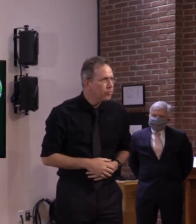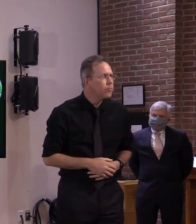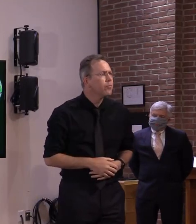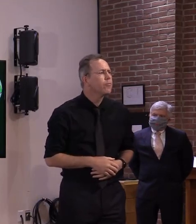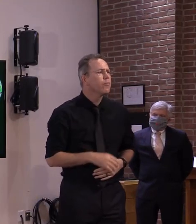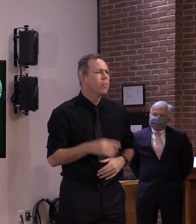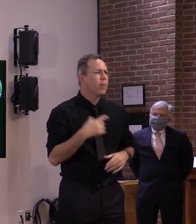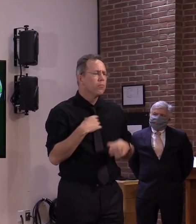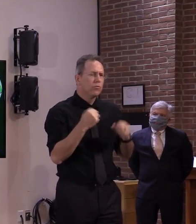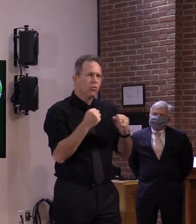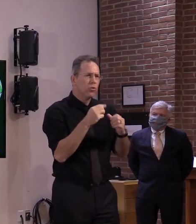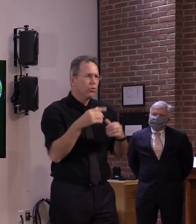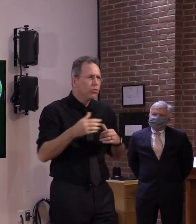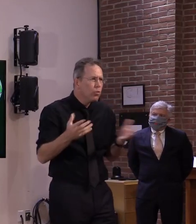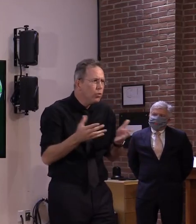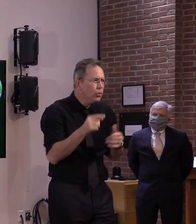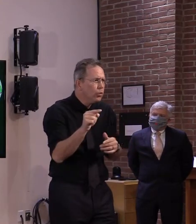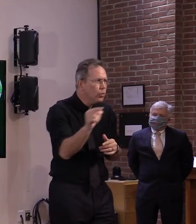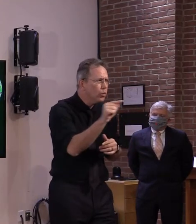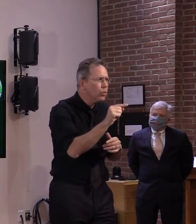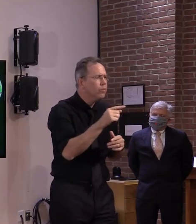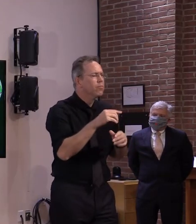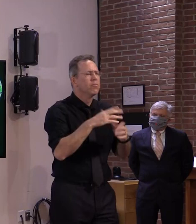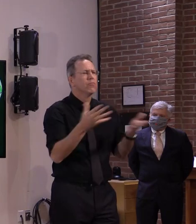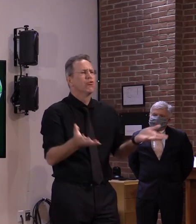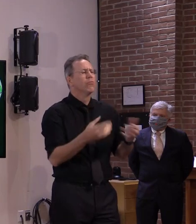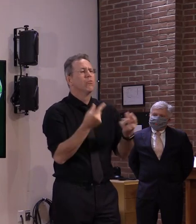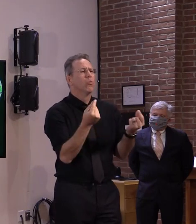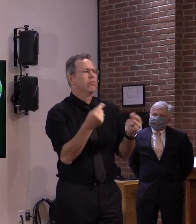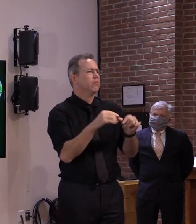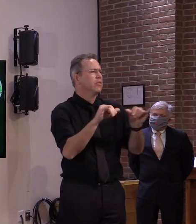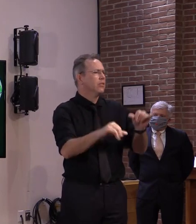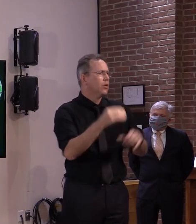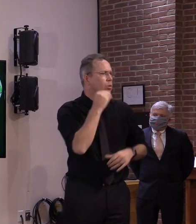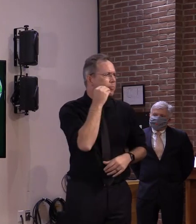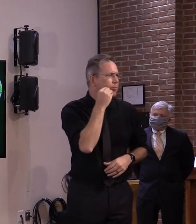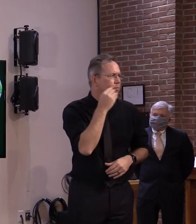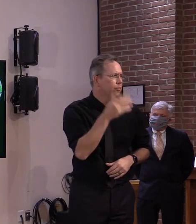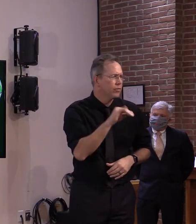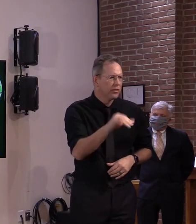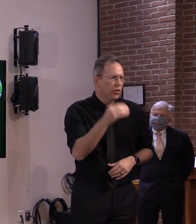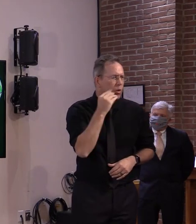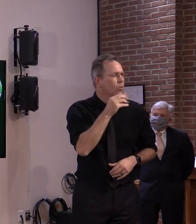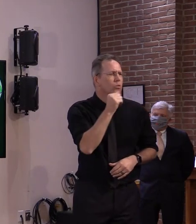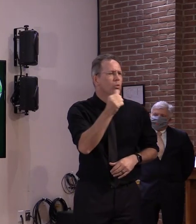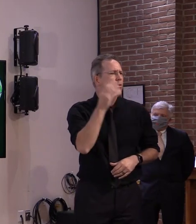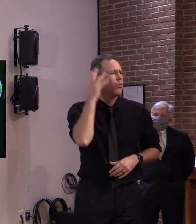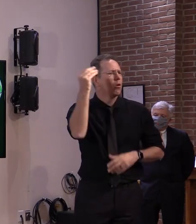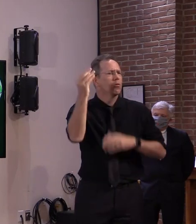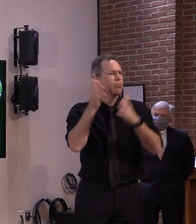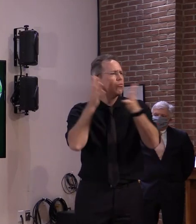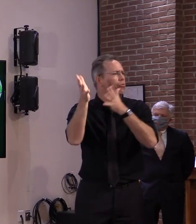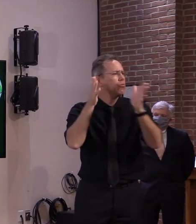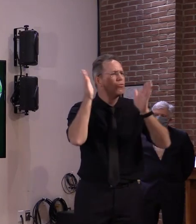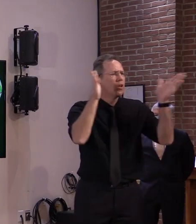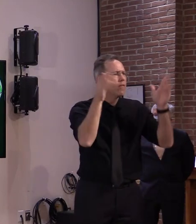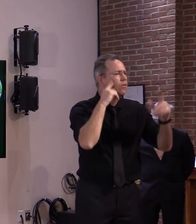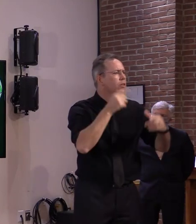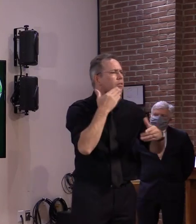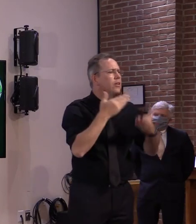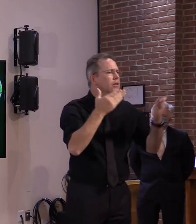this season and forego non-essential travel. So how then can we celebrate while staying